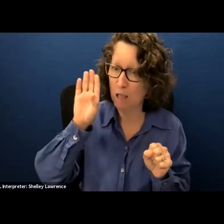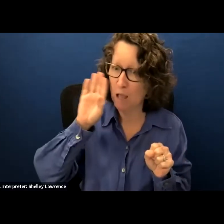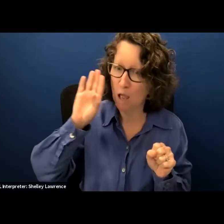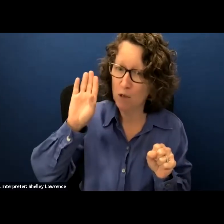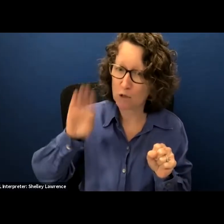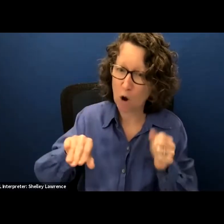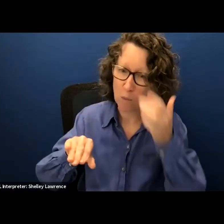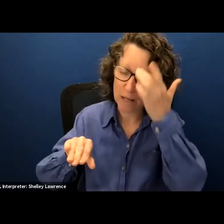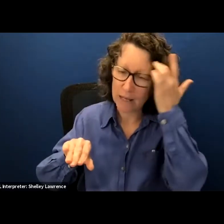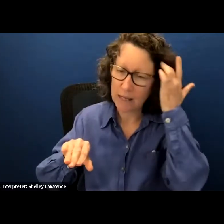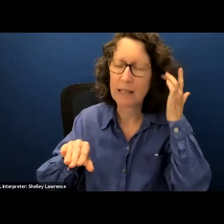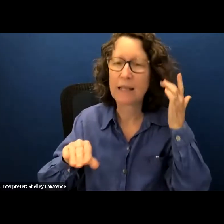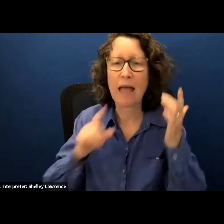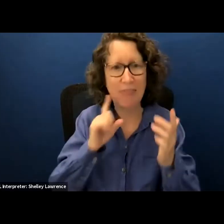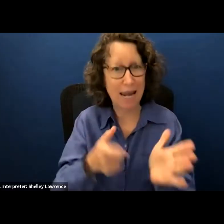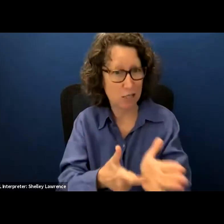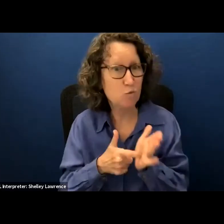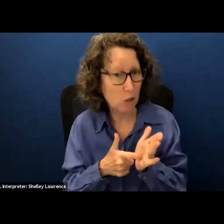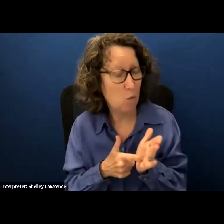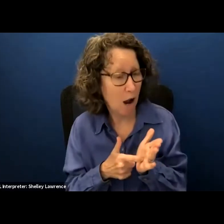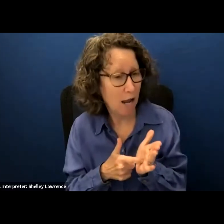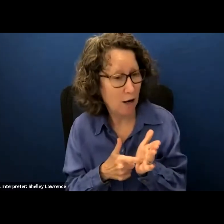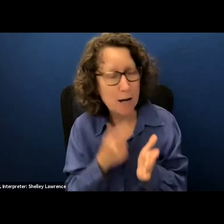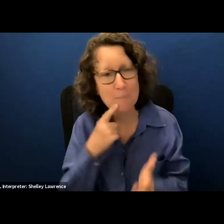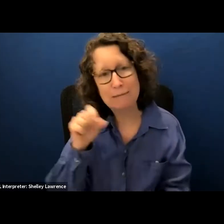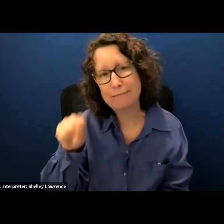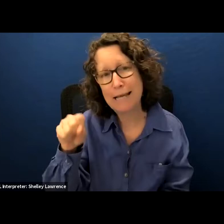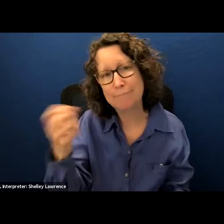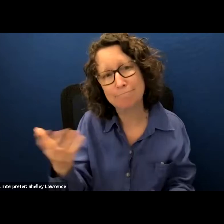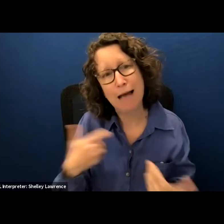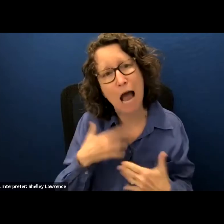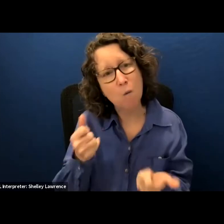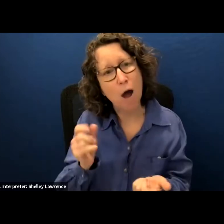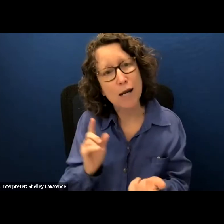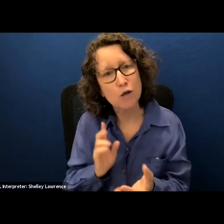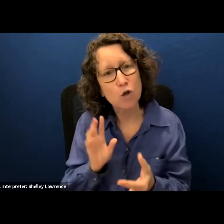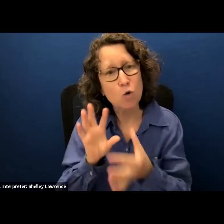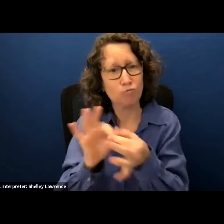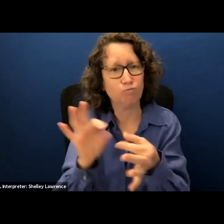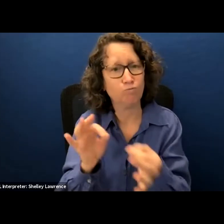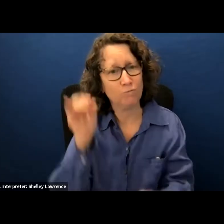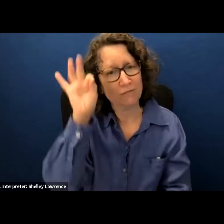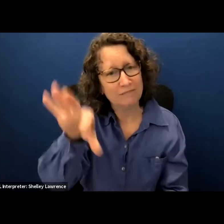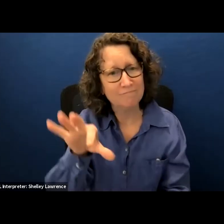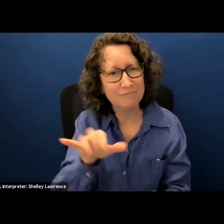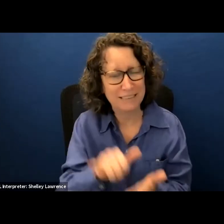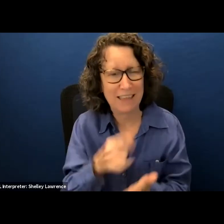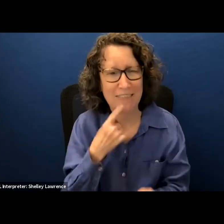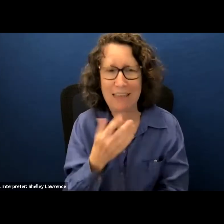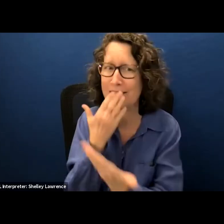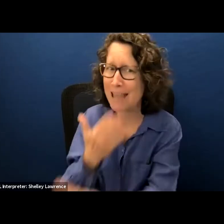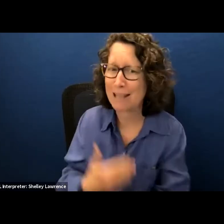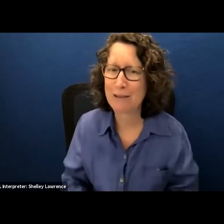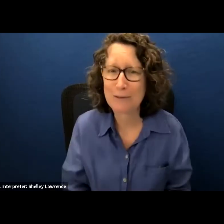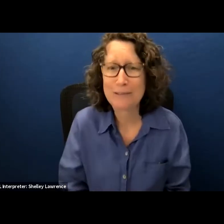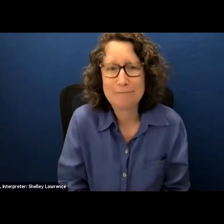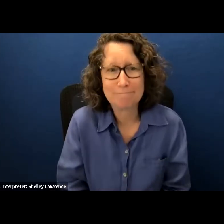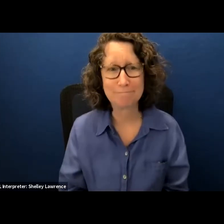it is currently required. But yeah, so I just wanted to come on and say that. Thank you.